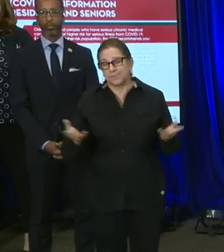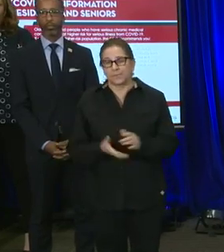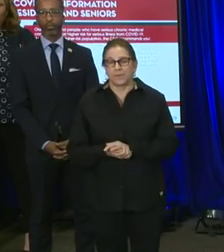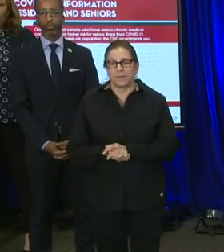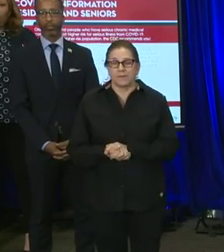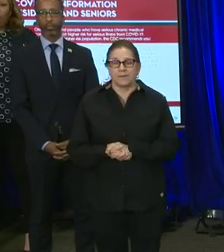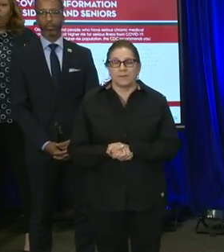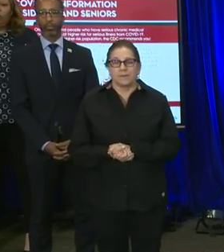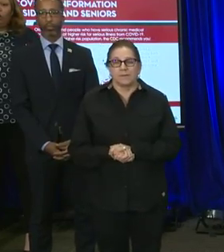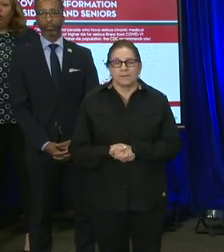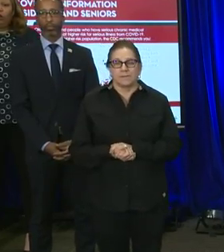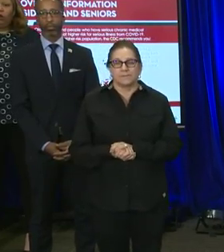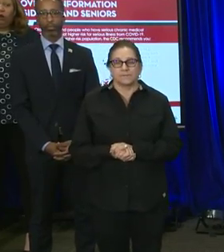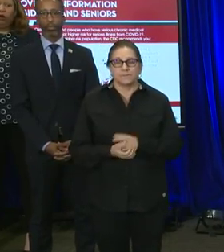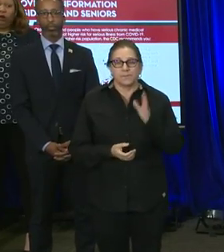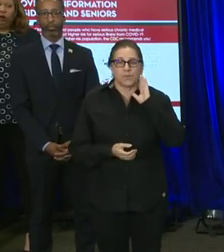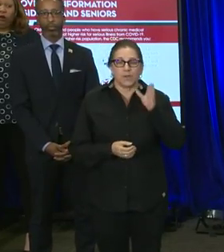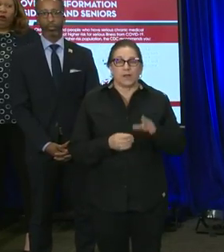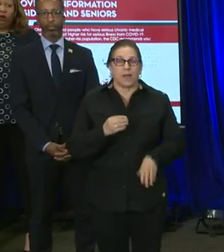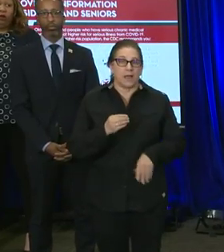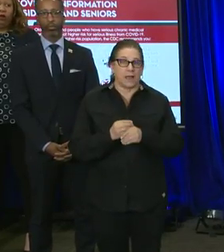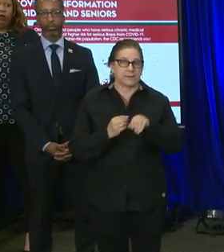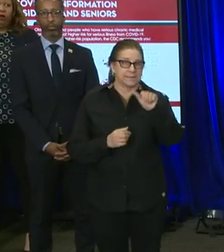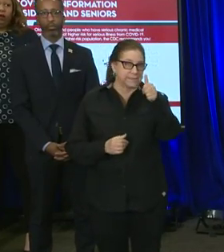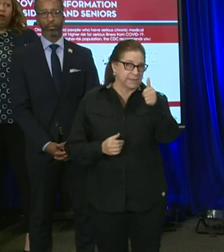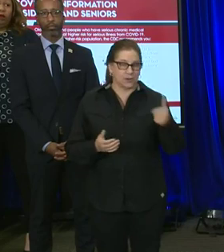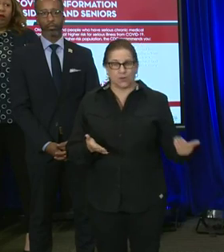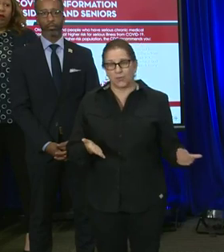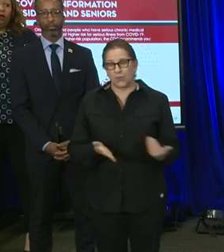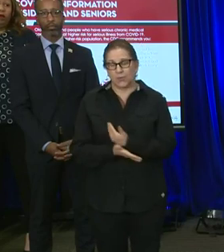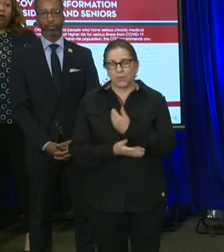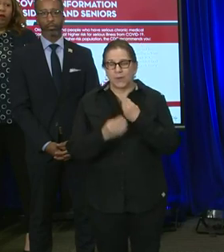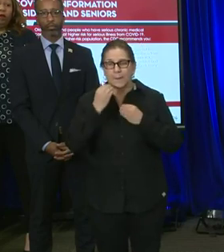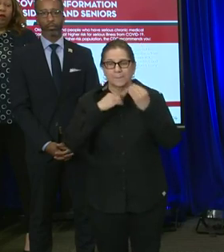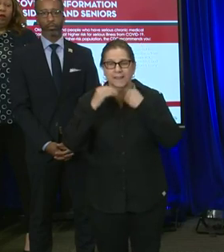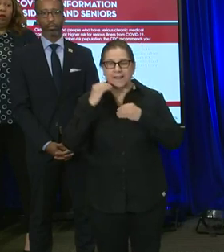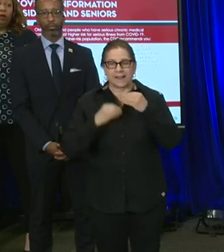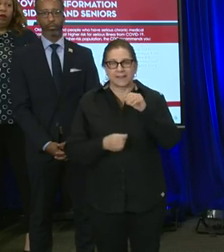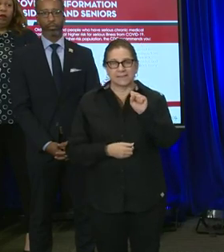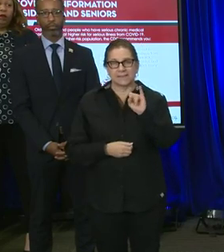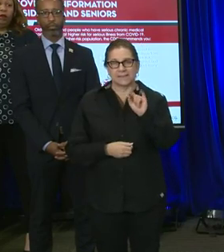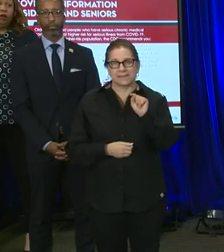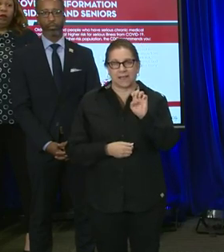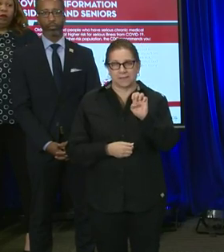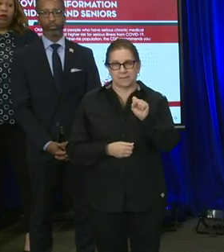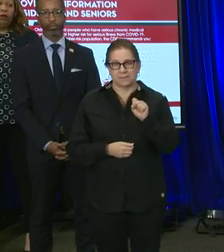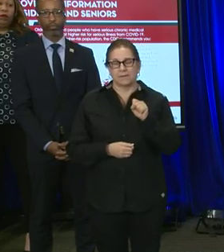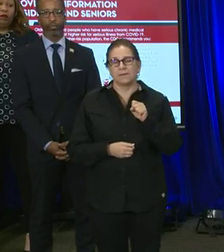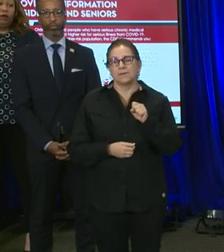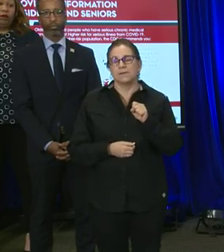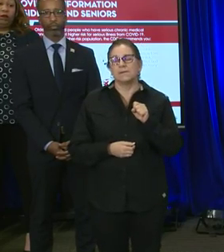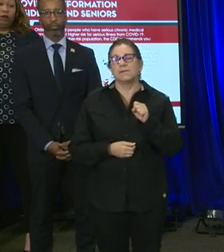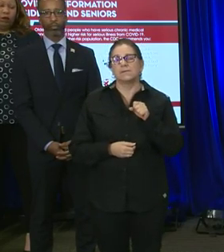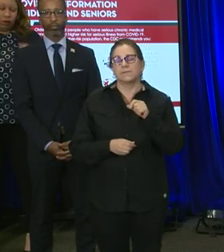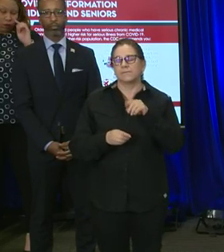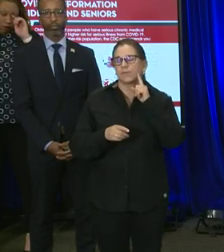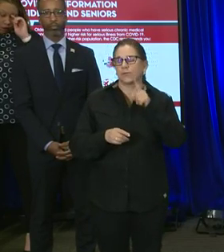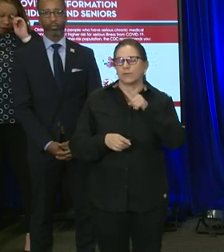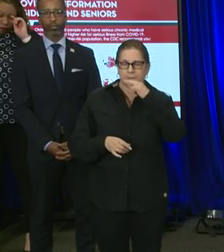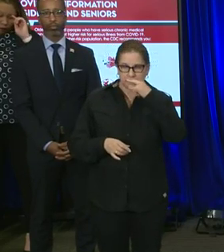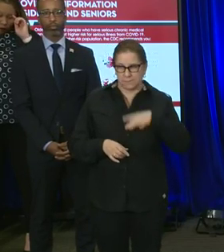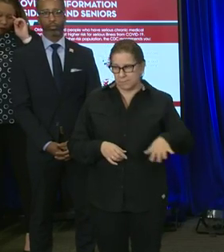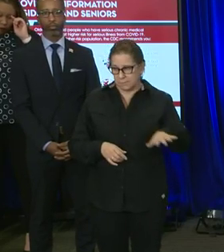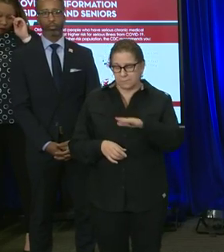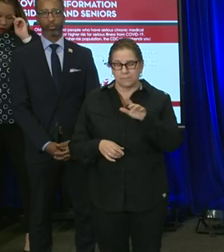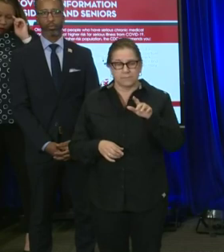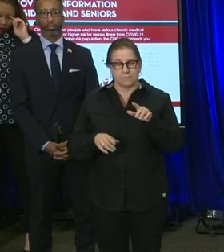DCPS locations to 29 across the city, which are complemented by many meal locations at charter schools. These